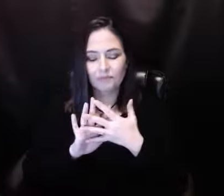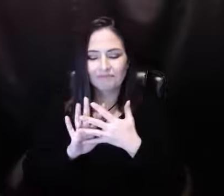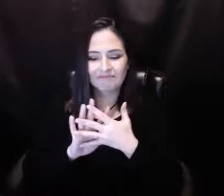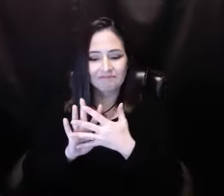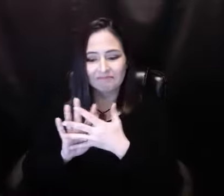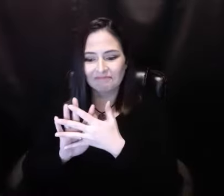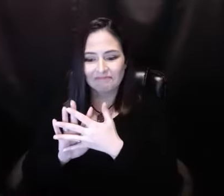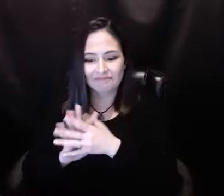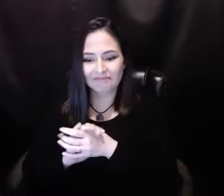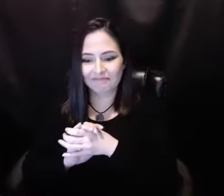there was some, you